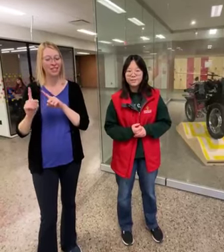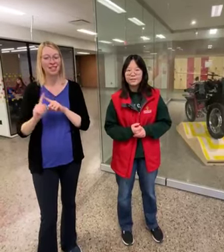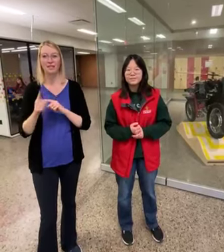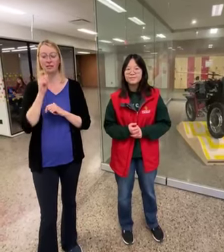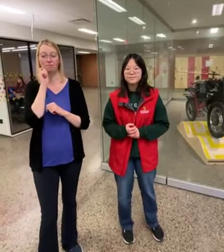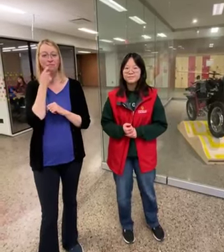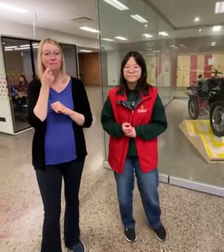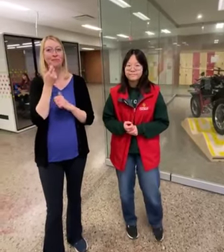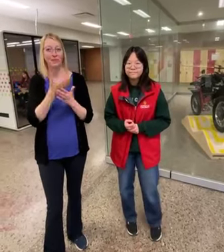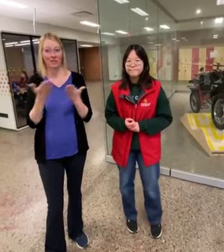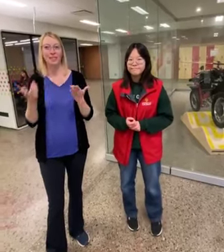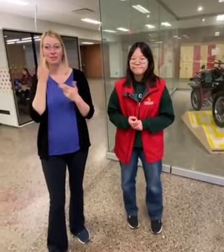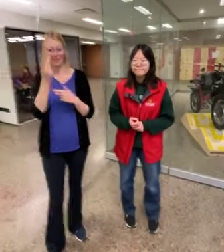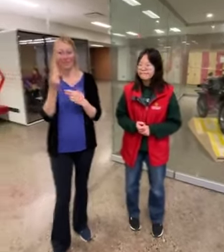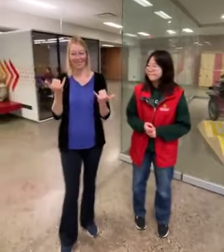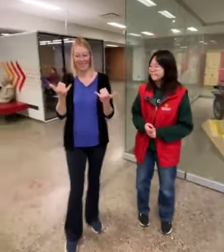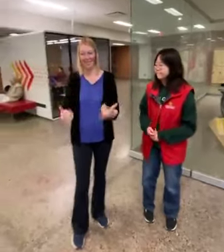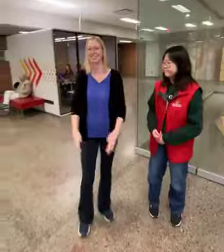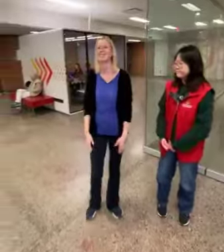throughout the complex.